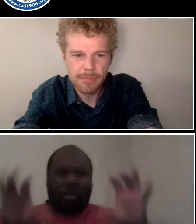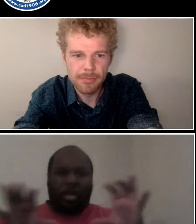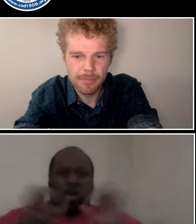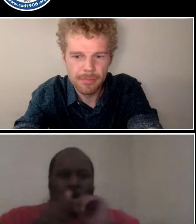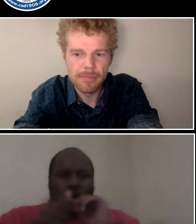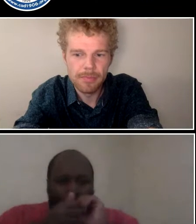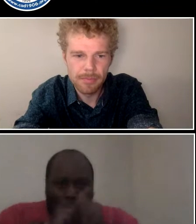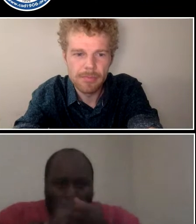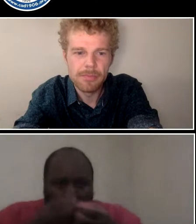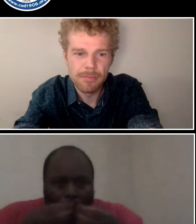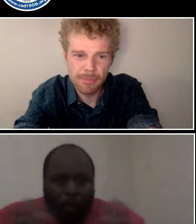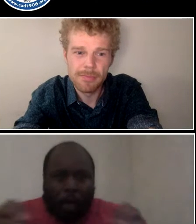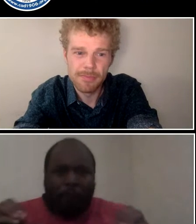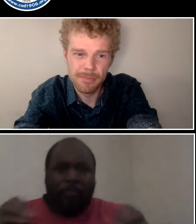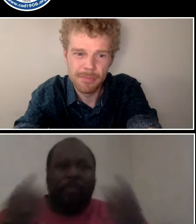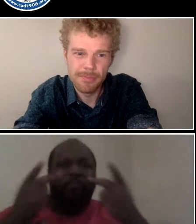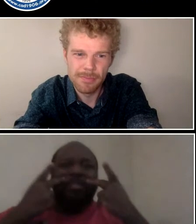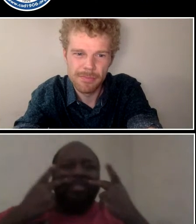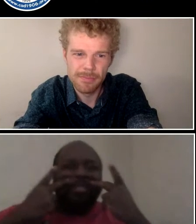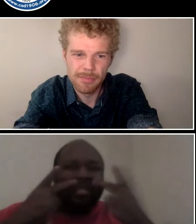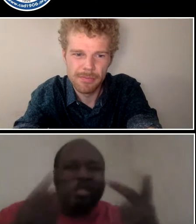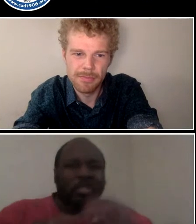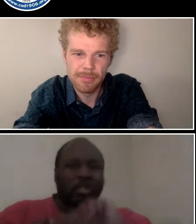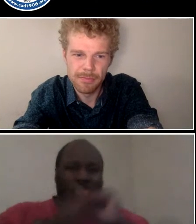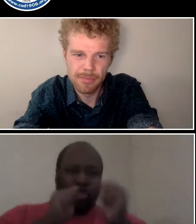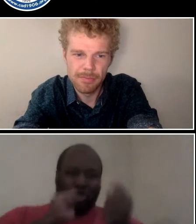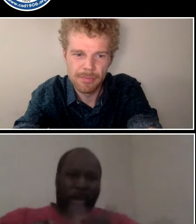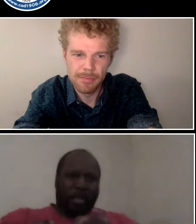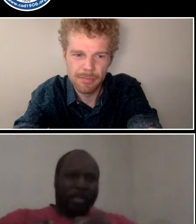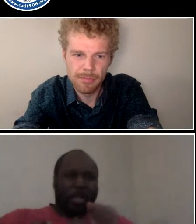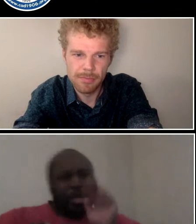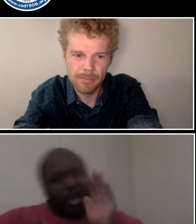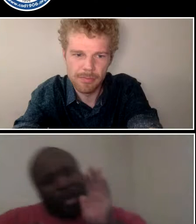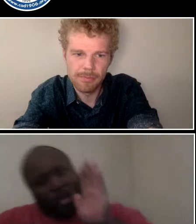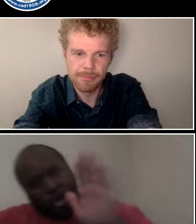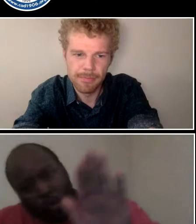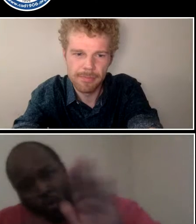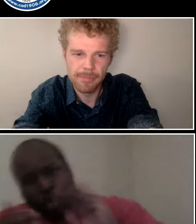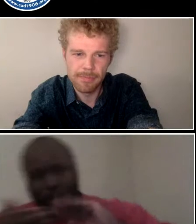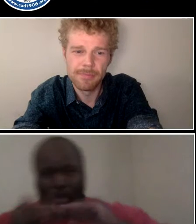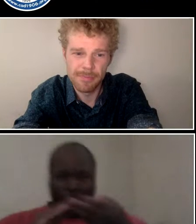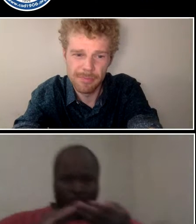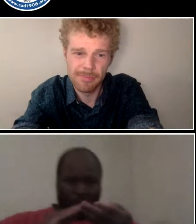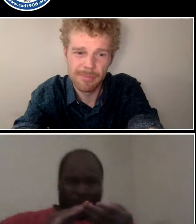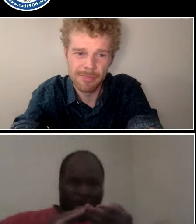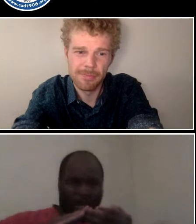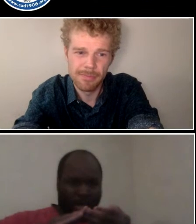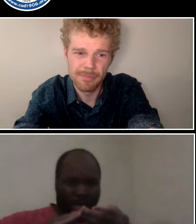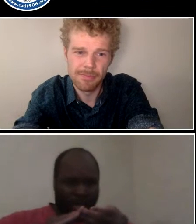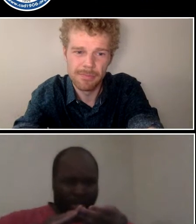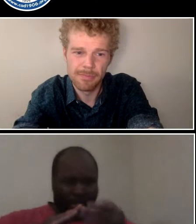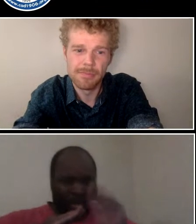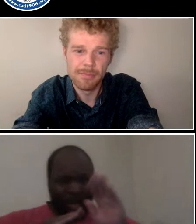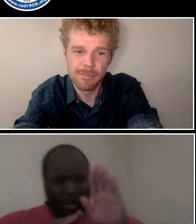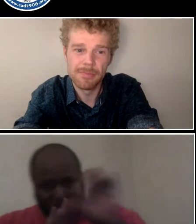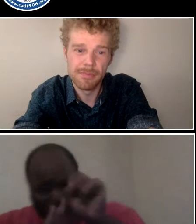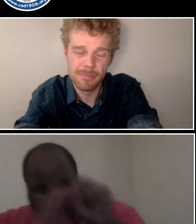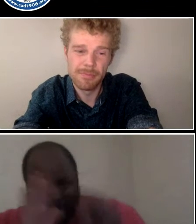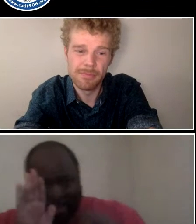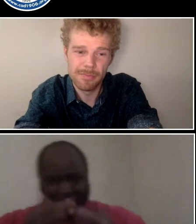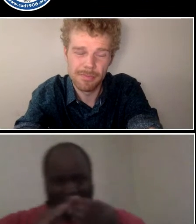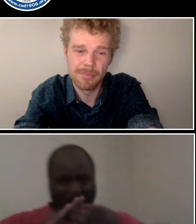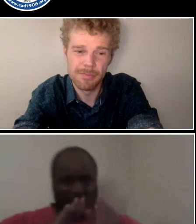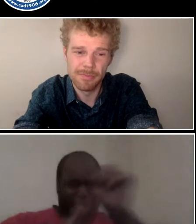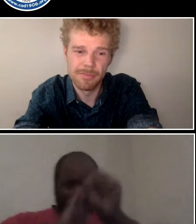You can actively be part of politics to be able to see the changes you want to see. I want to